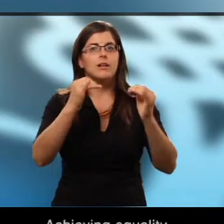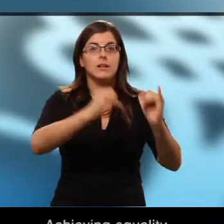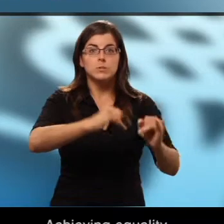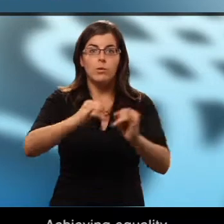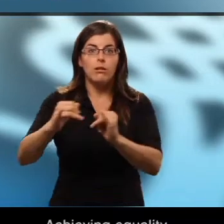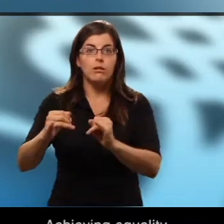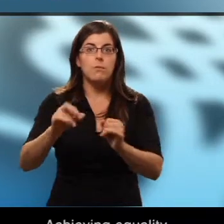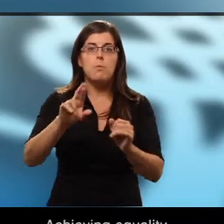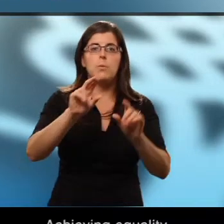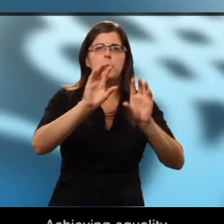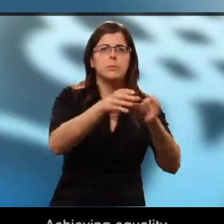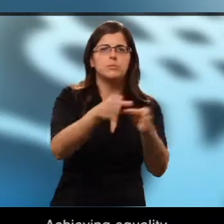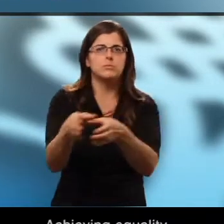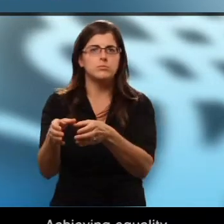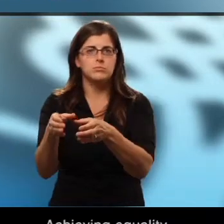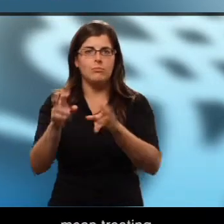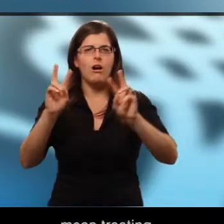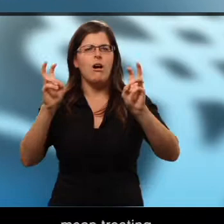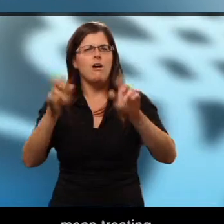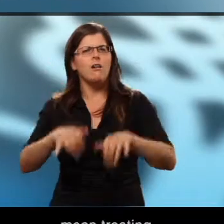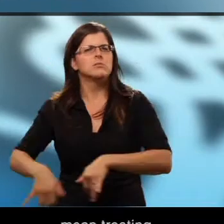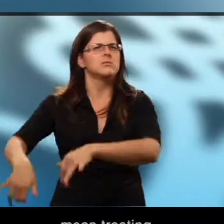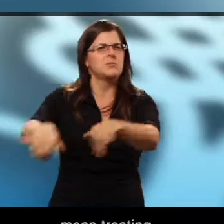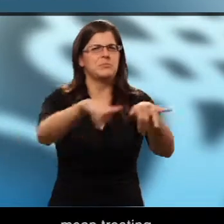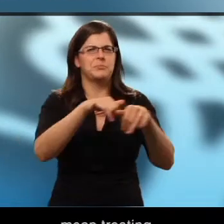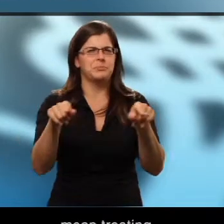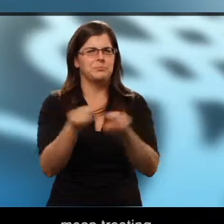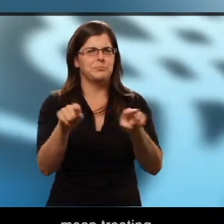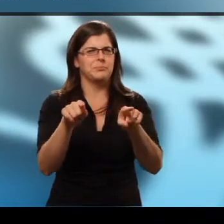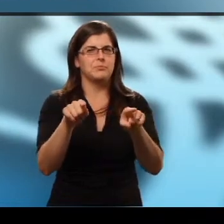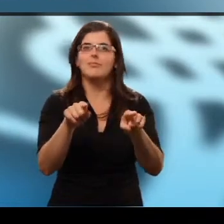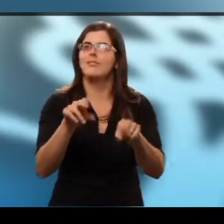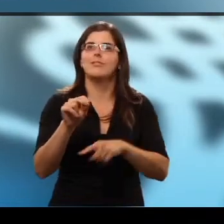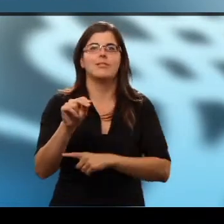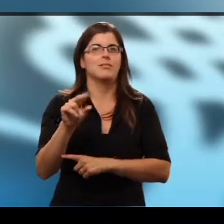Achieving equality does not necessarily mean treating individuals or groups in the same way,